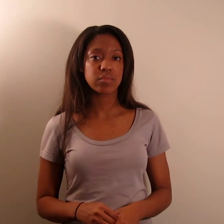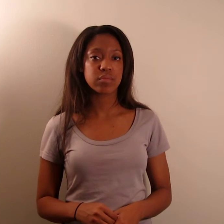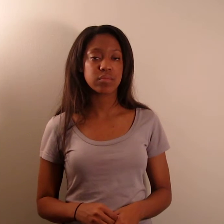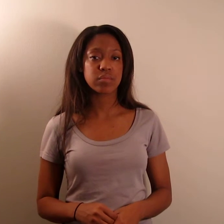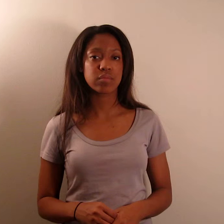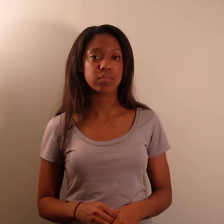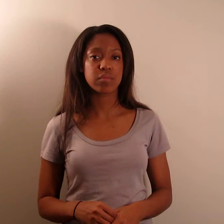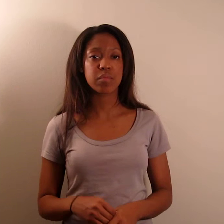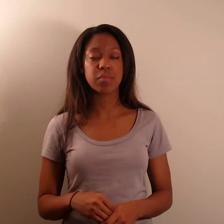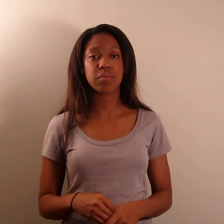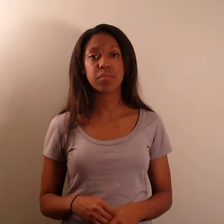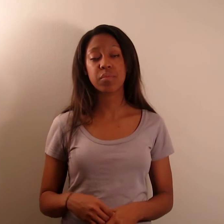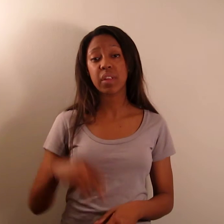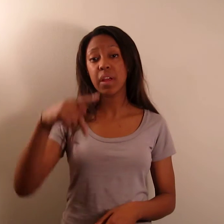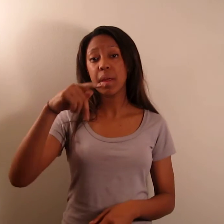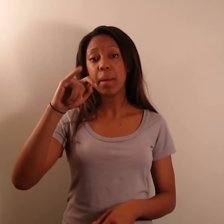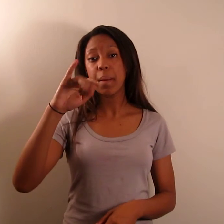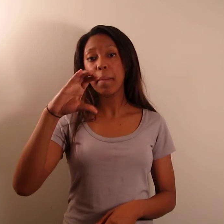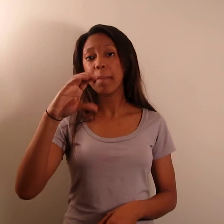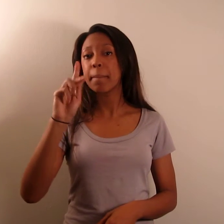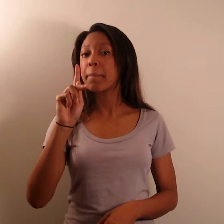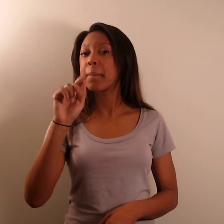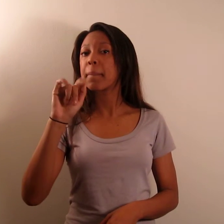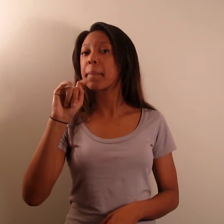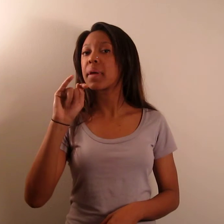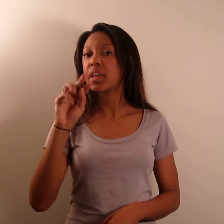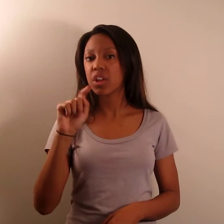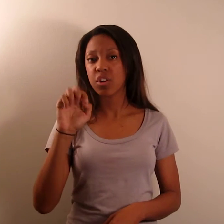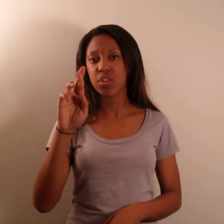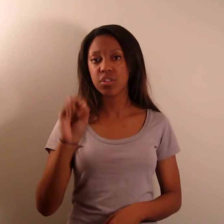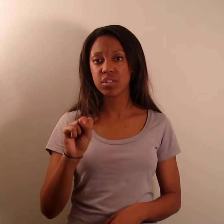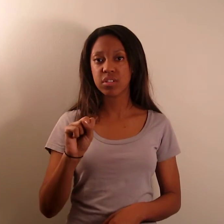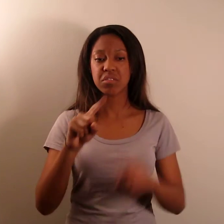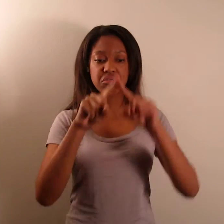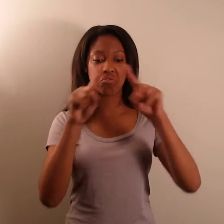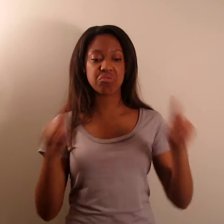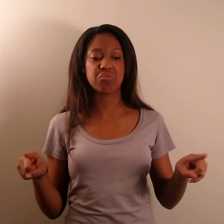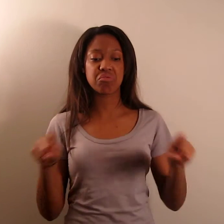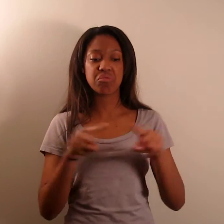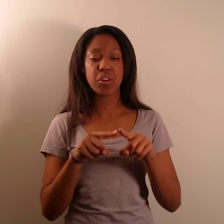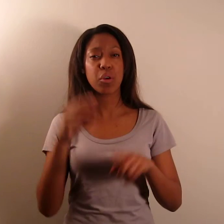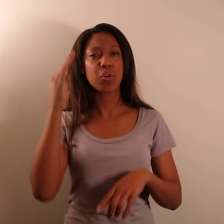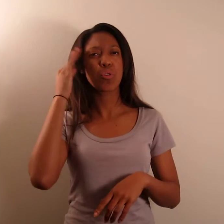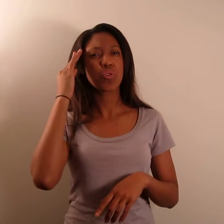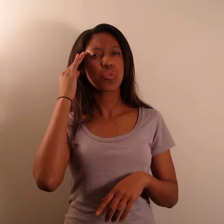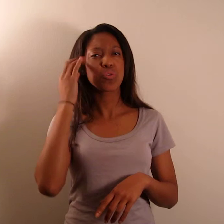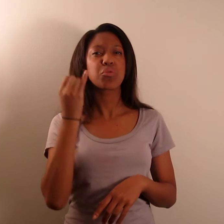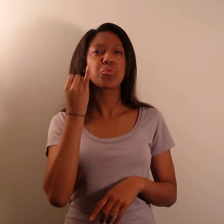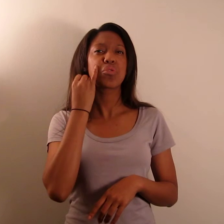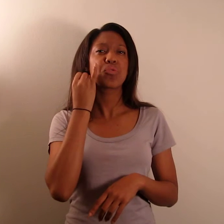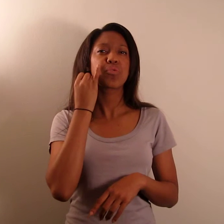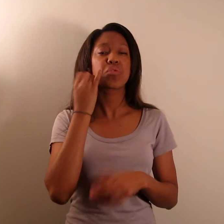Picketers at the Triangle knew that if they wanted their bosses to treat them fairly, they'd have to force the change themselves.